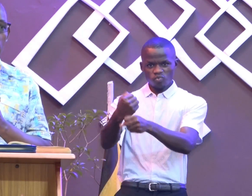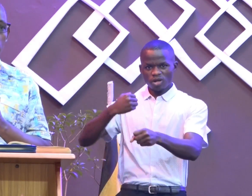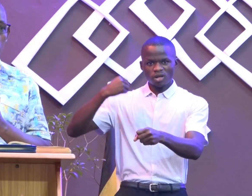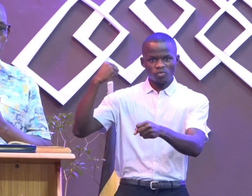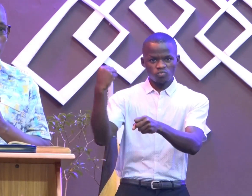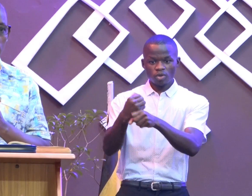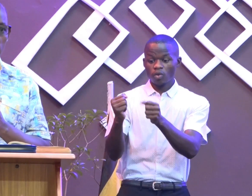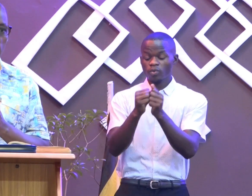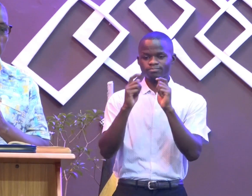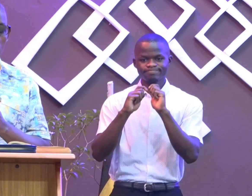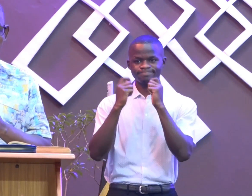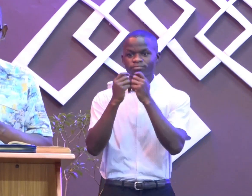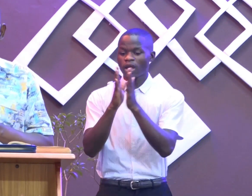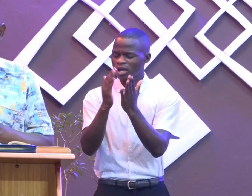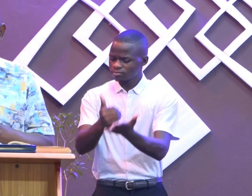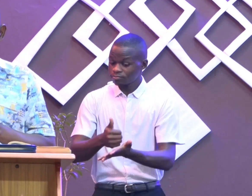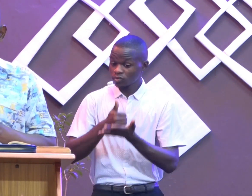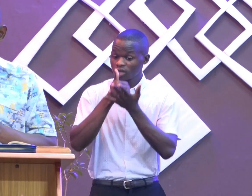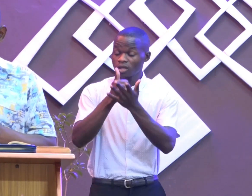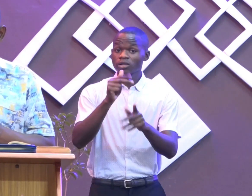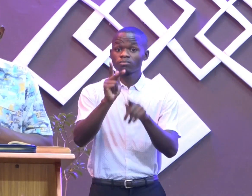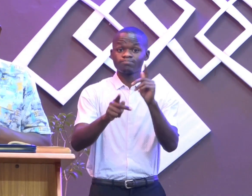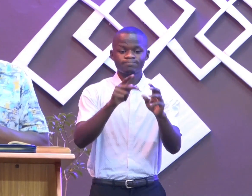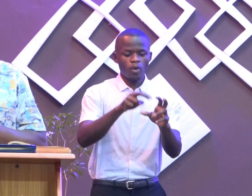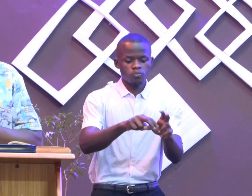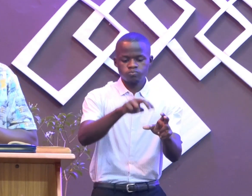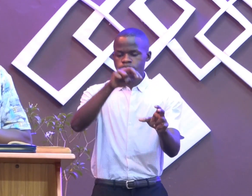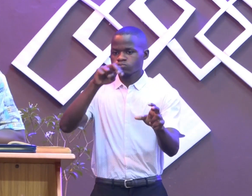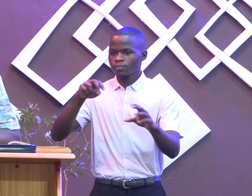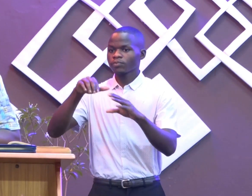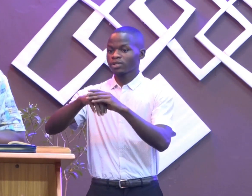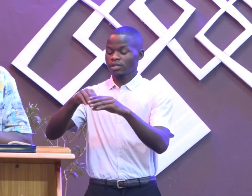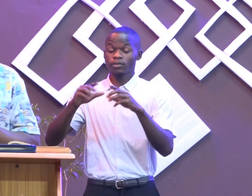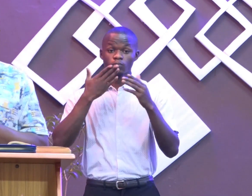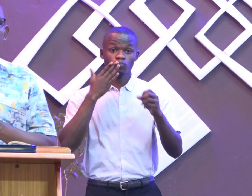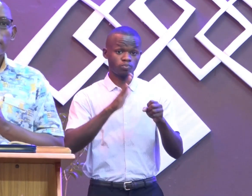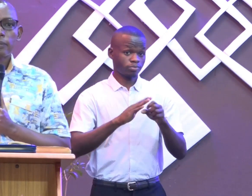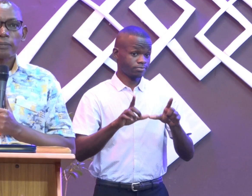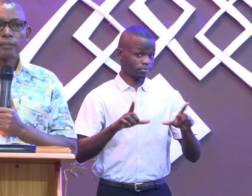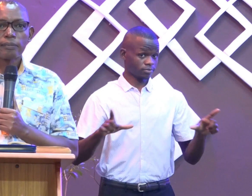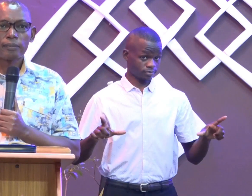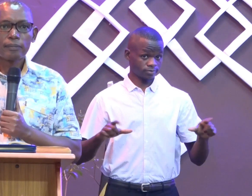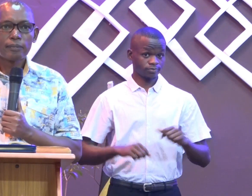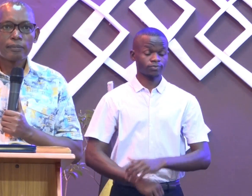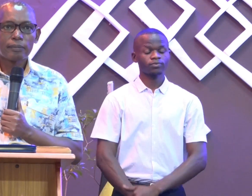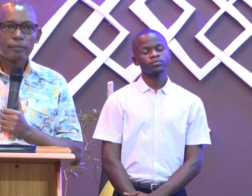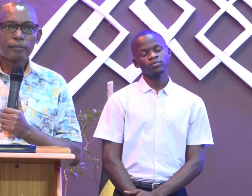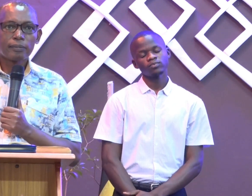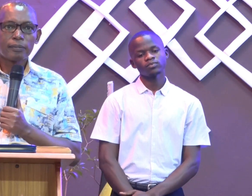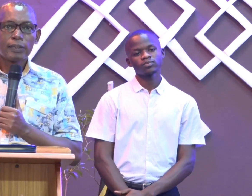tusomosa abantu tubatuuse mu nsi ensuubize. We also believe that we are going to work together with the person that God has chosen so that we